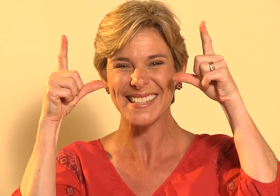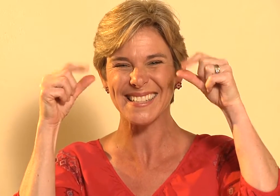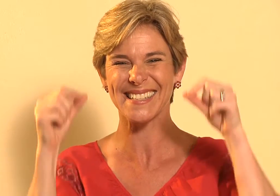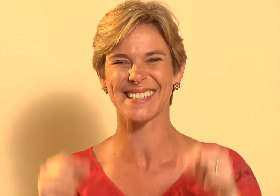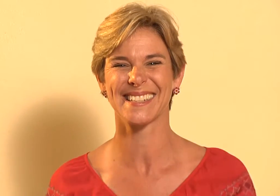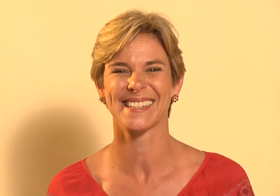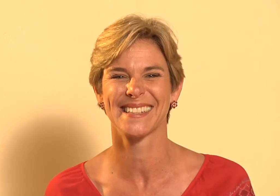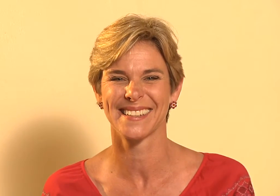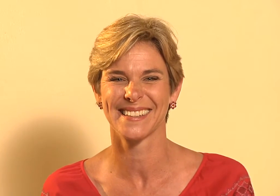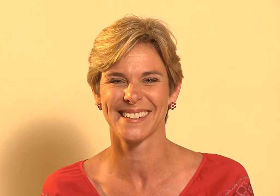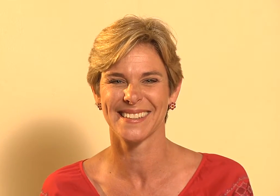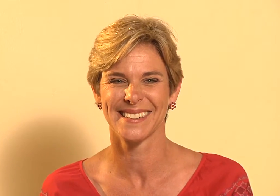Surprise!